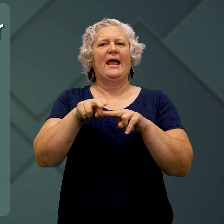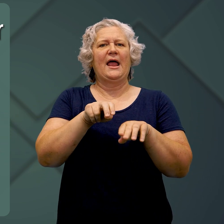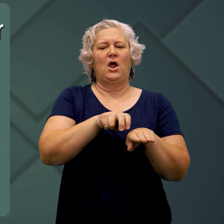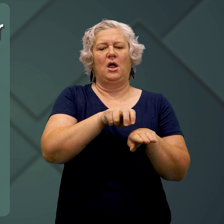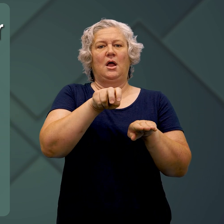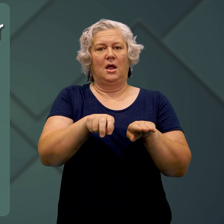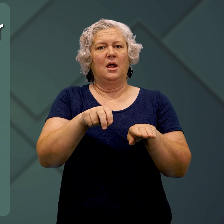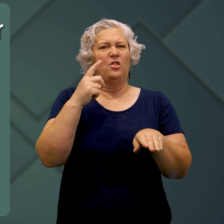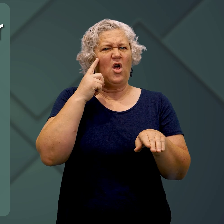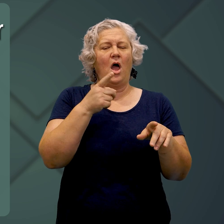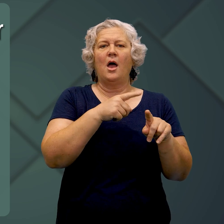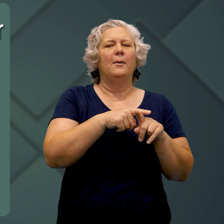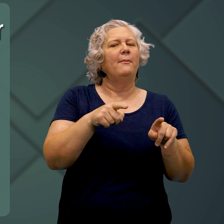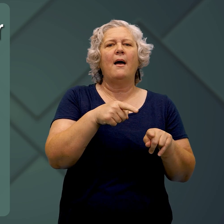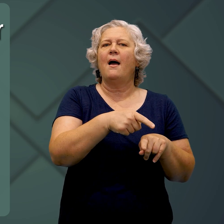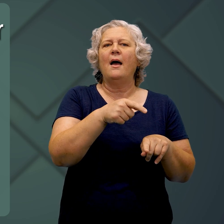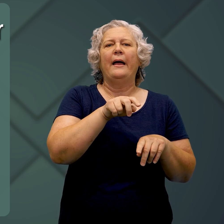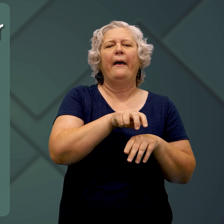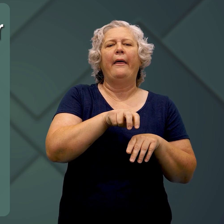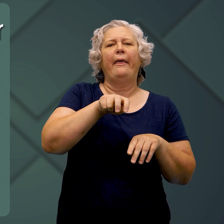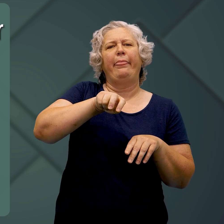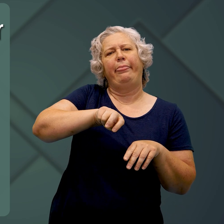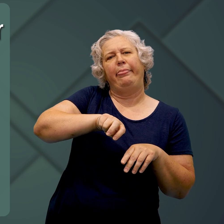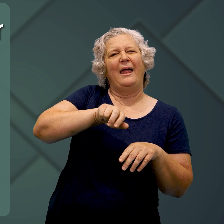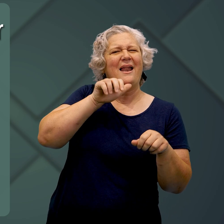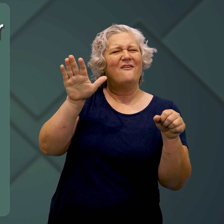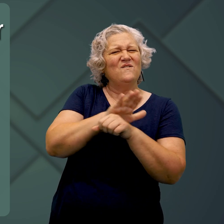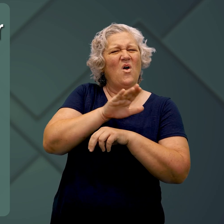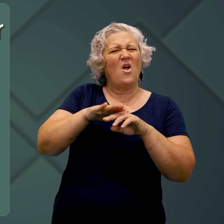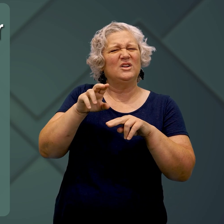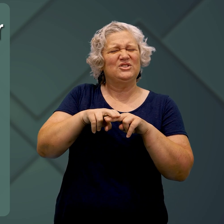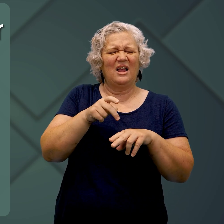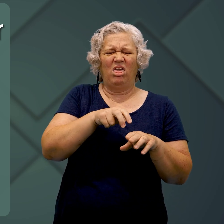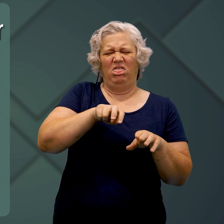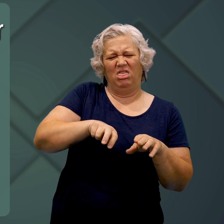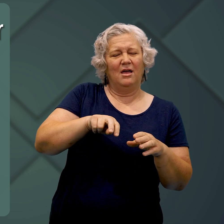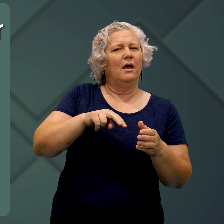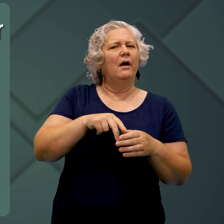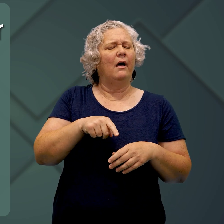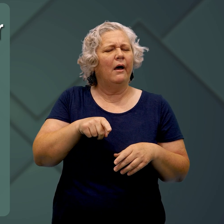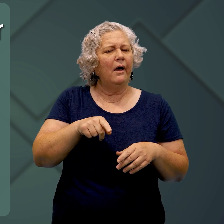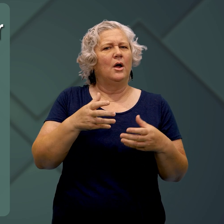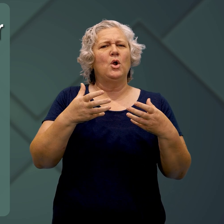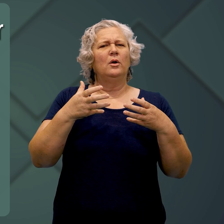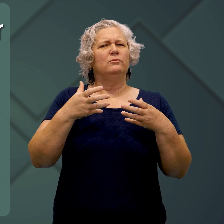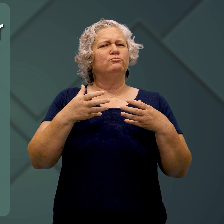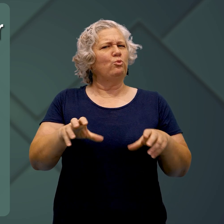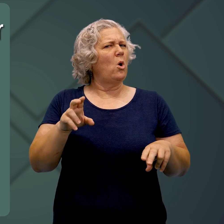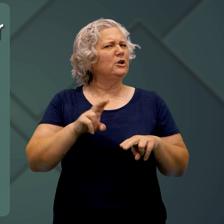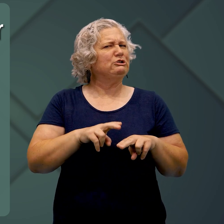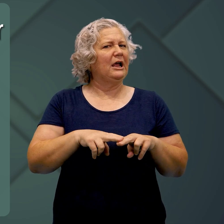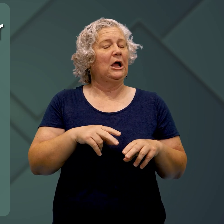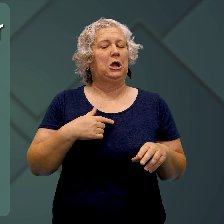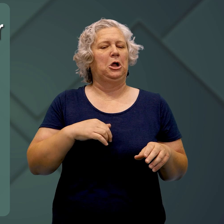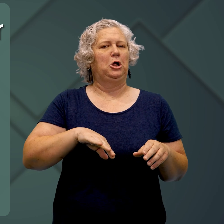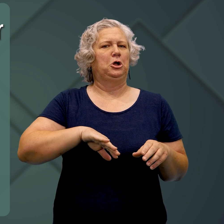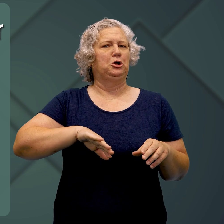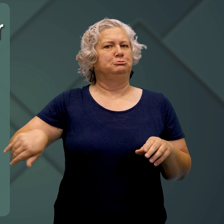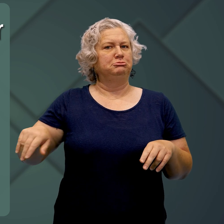bed. But as he got under the chair, he wasn't fully on it. He wasn't really settling in, so it was clear he didn't want the chair. So we pushed that